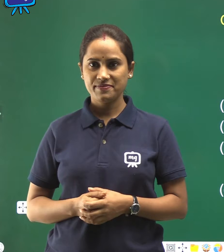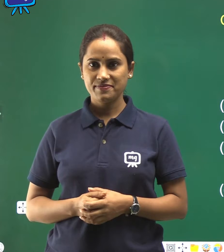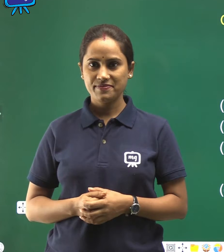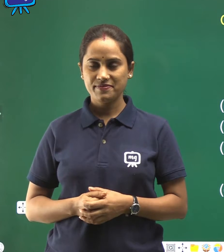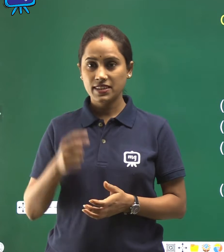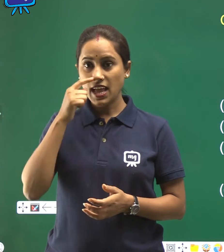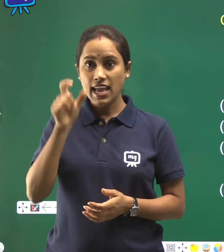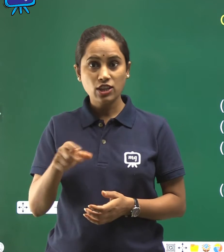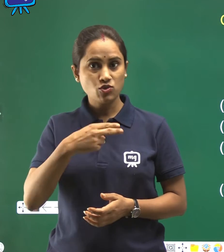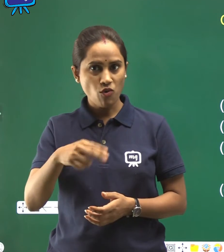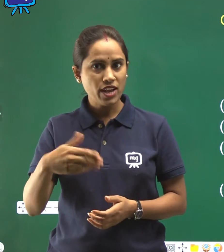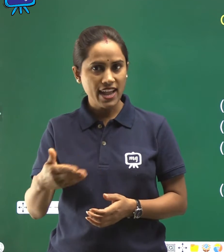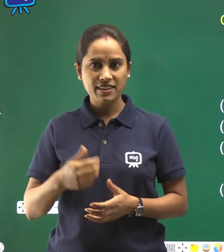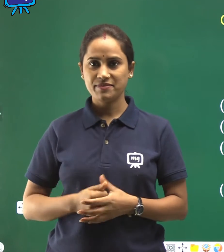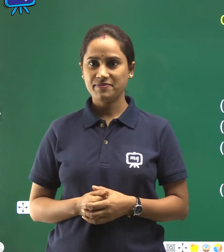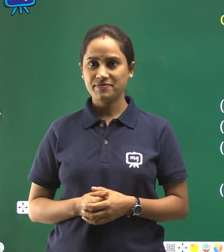Sophie and